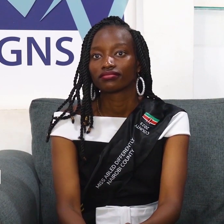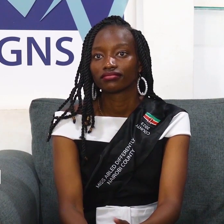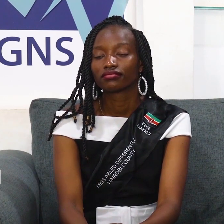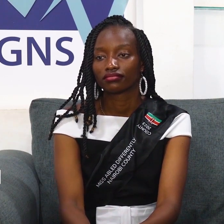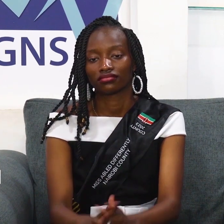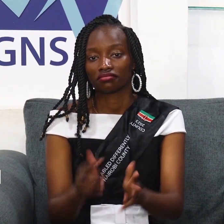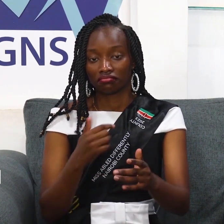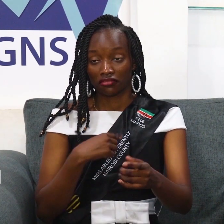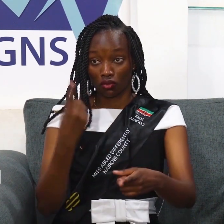competition.